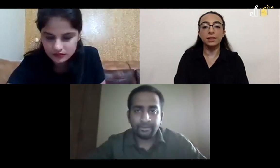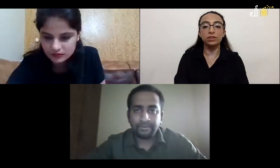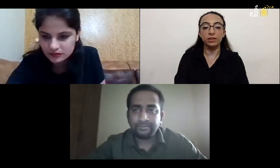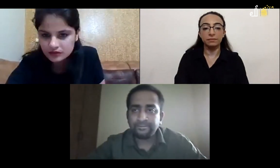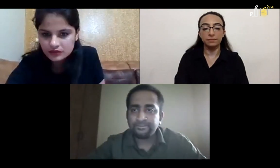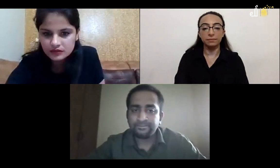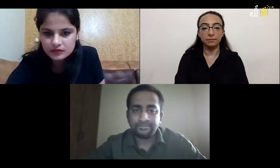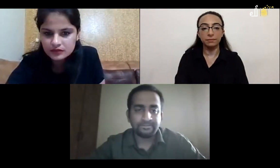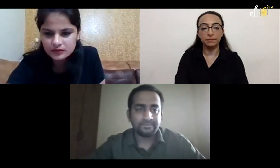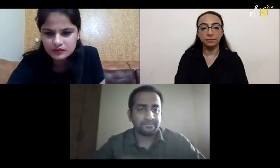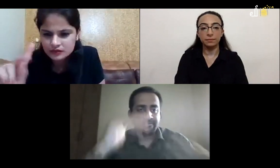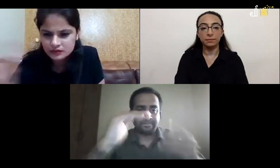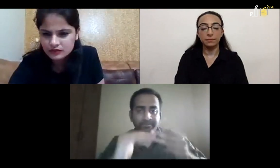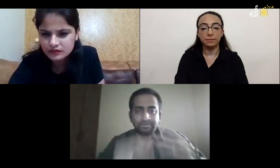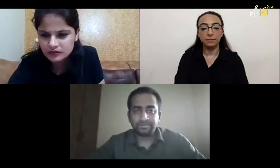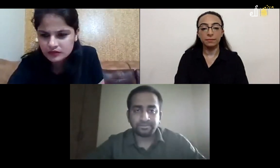Yes, Sanjay.